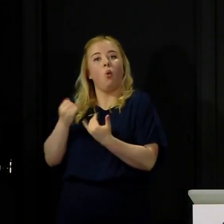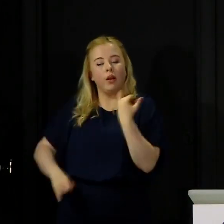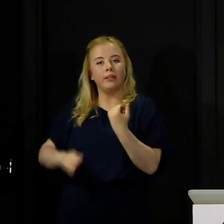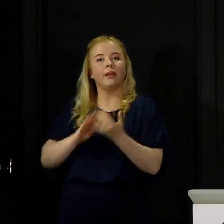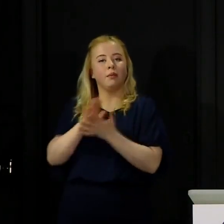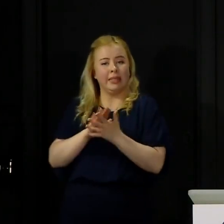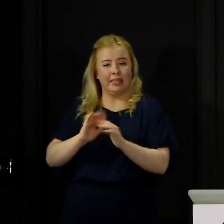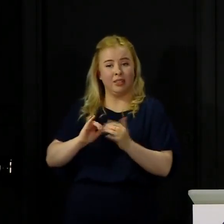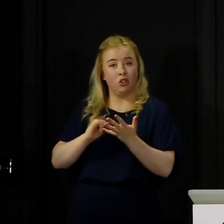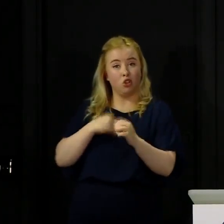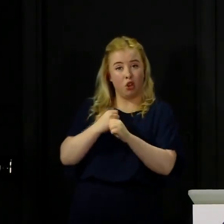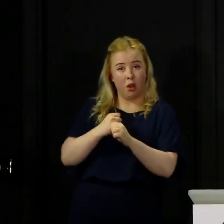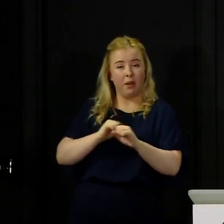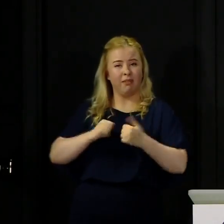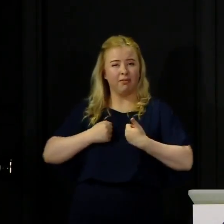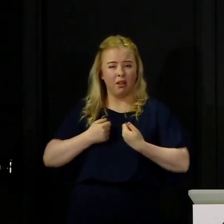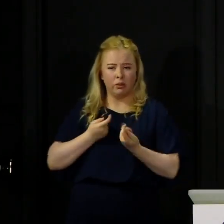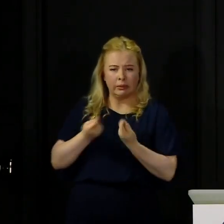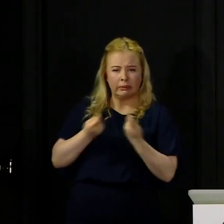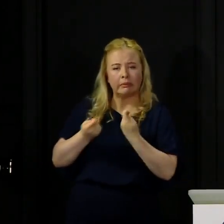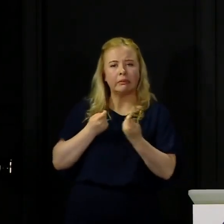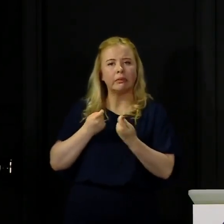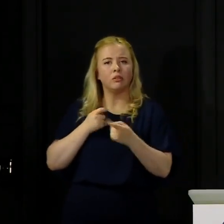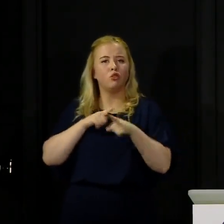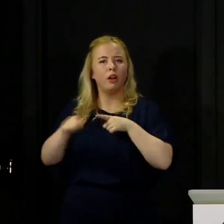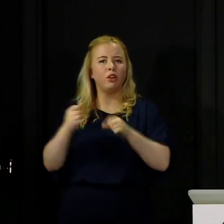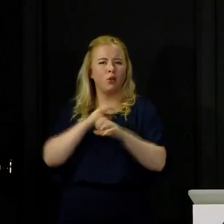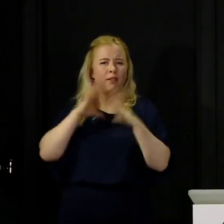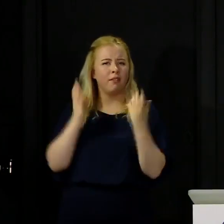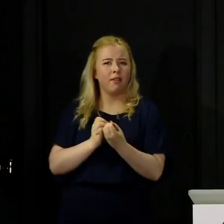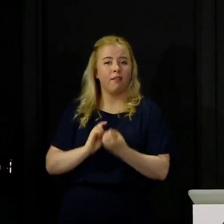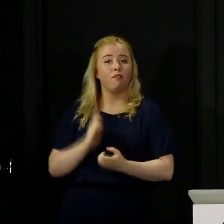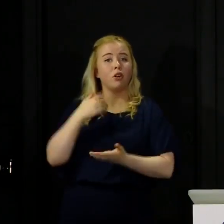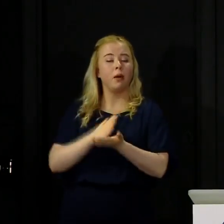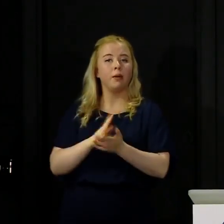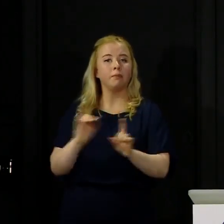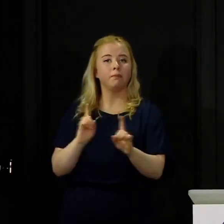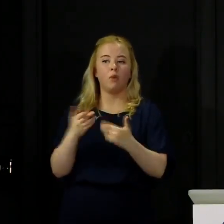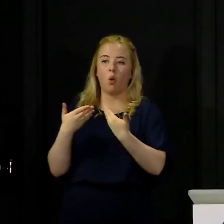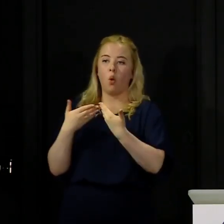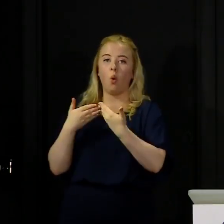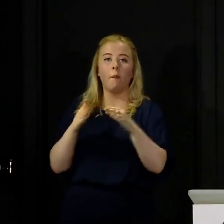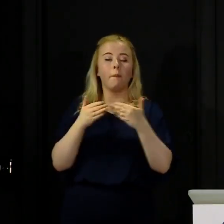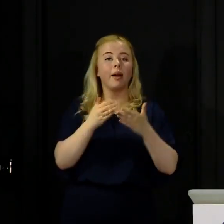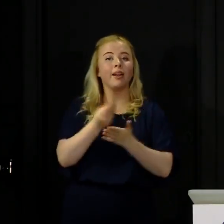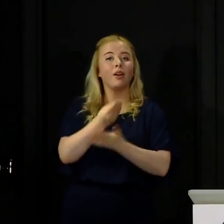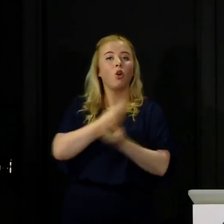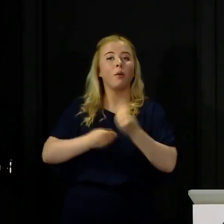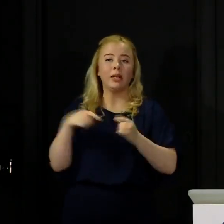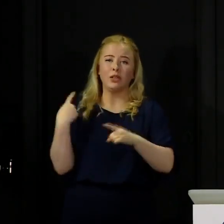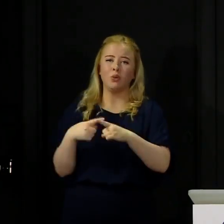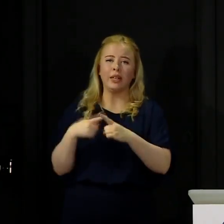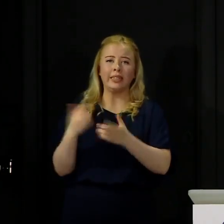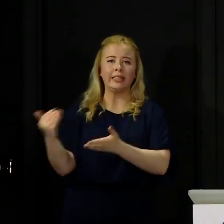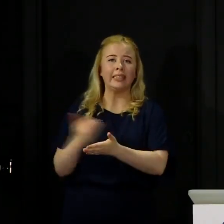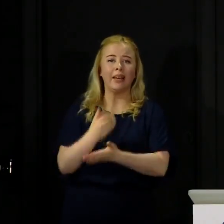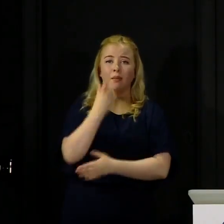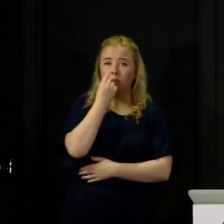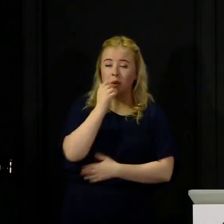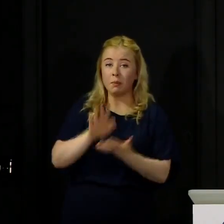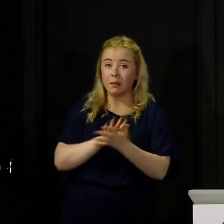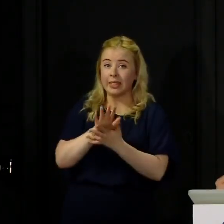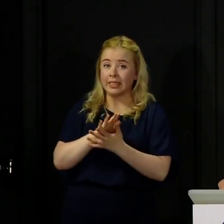economic impact of this. The first part of that is to try to get the economy opened up as quickly and as safely as possible so that businesses can